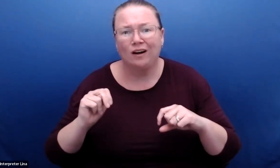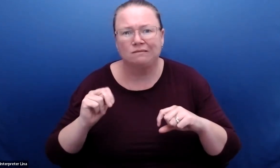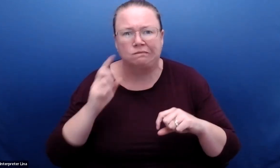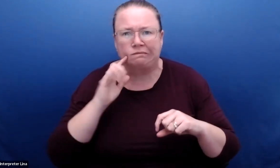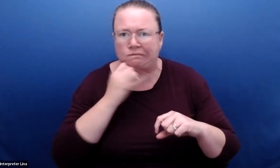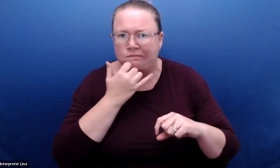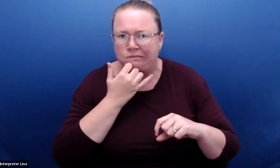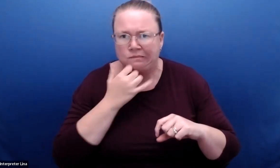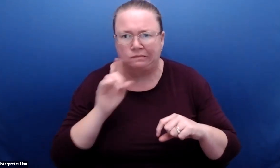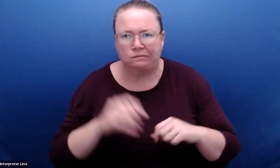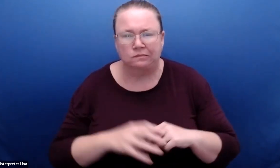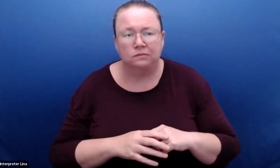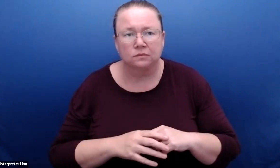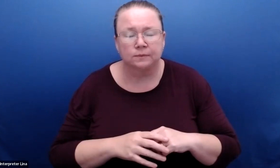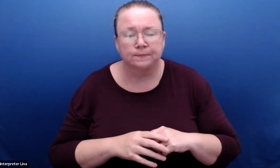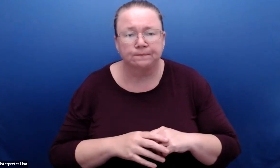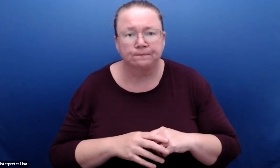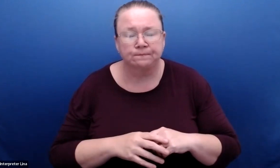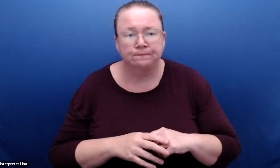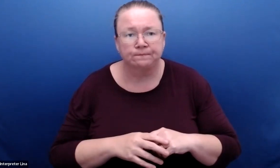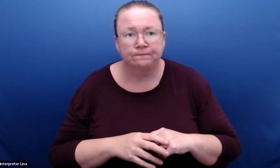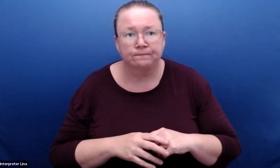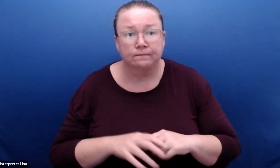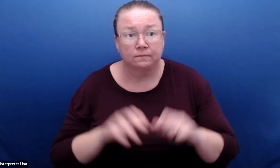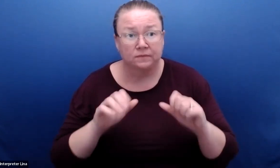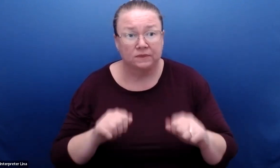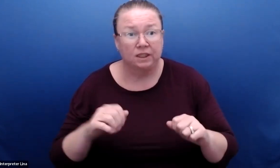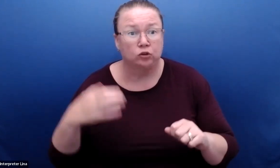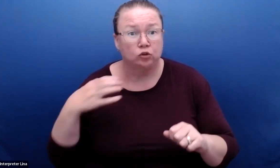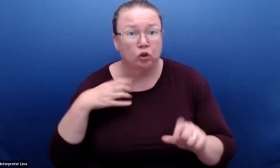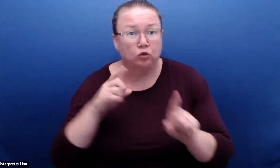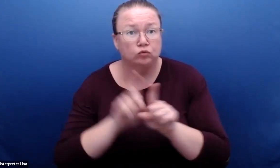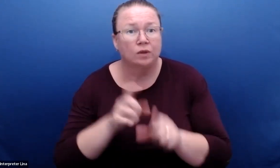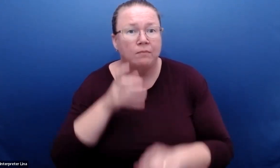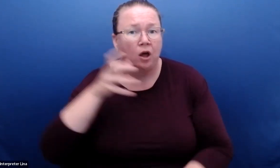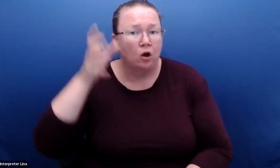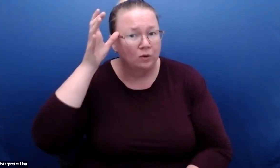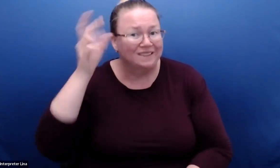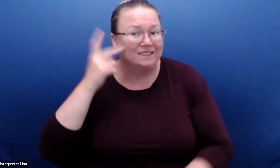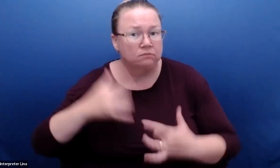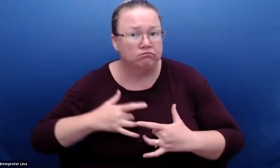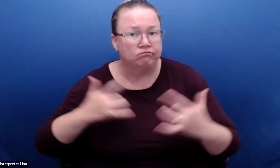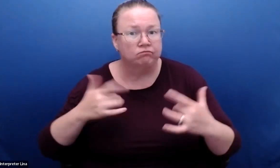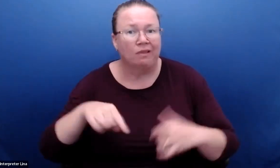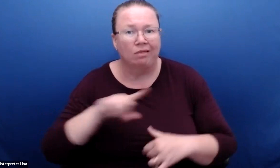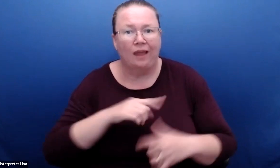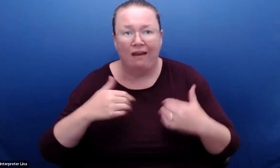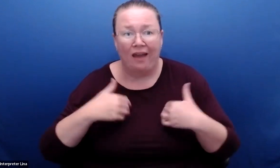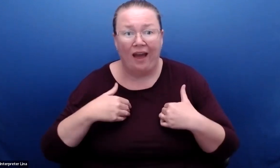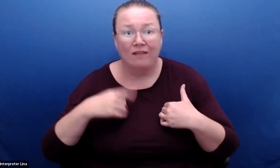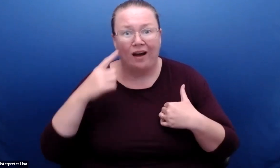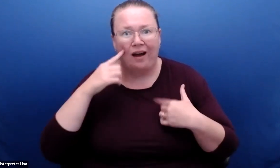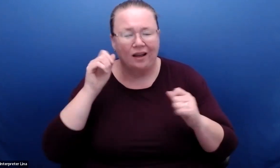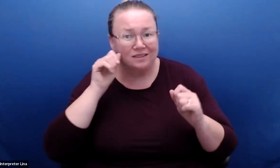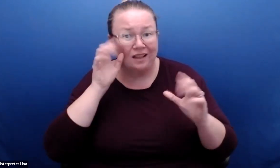the wrong number of times. Being able to coach a parent and see the joy that they have, the light in their eyes.